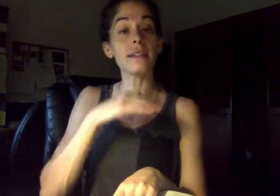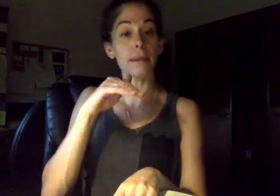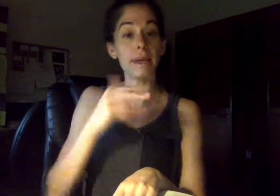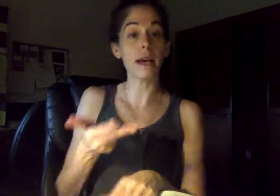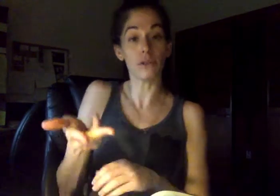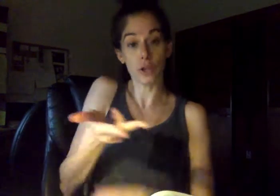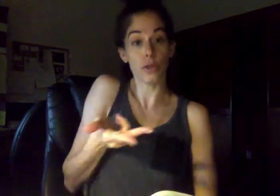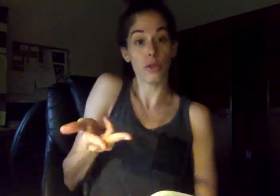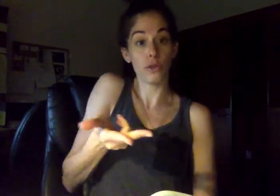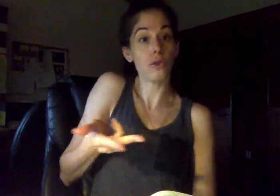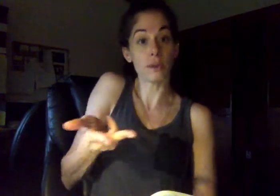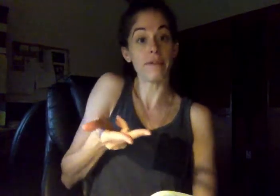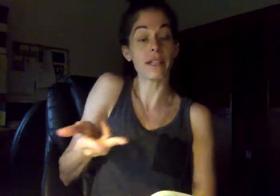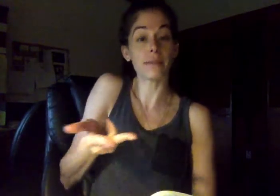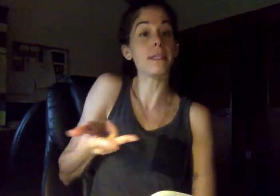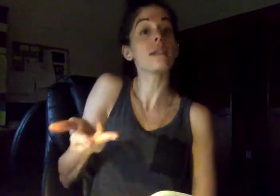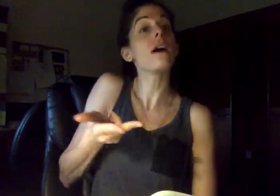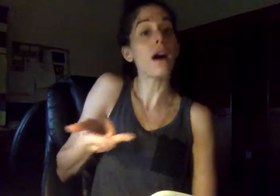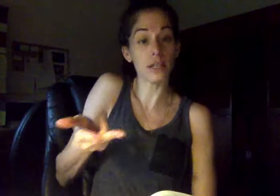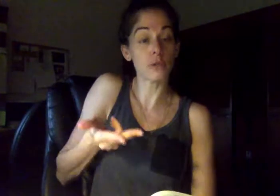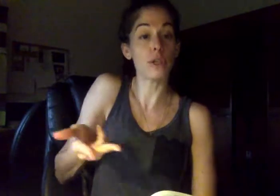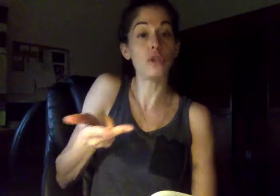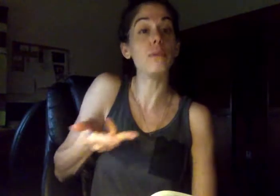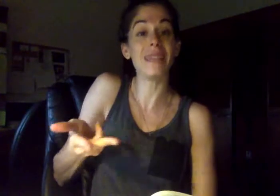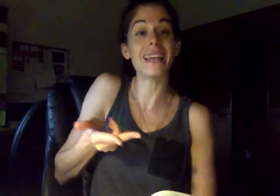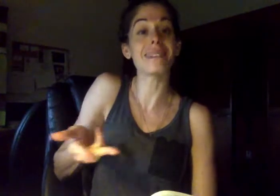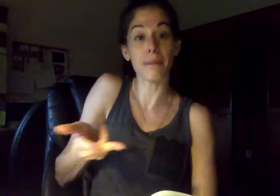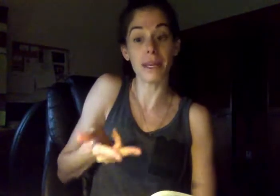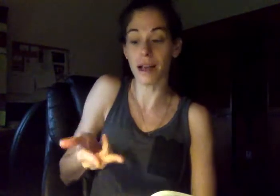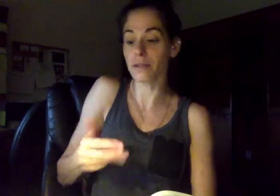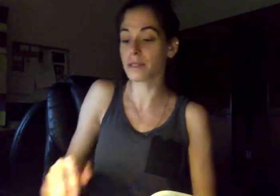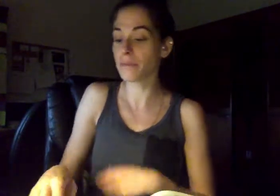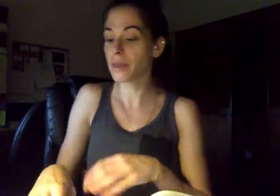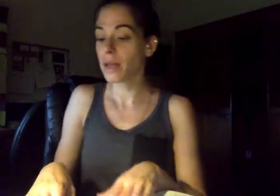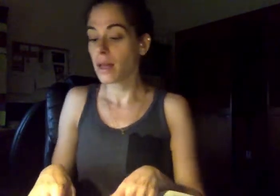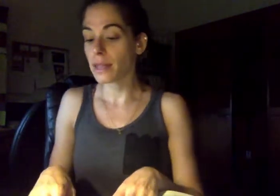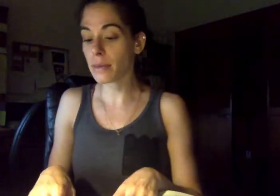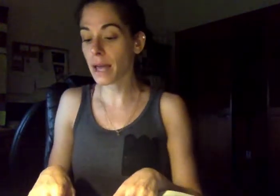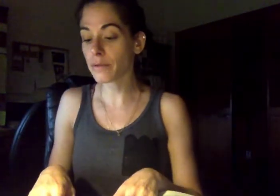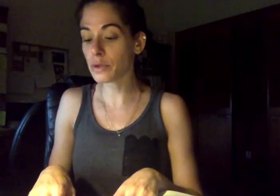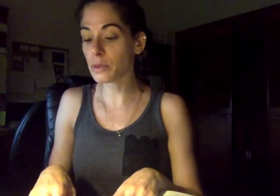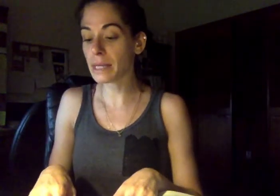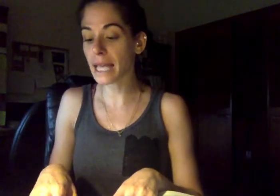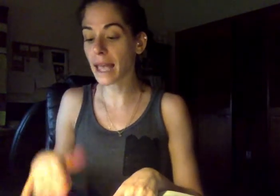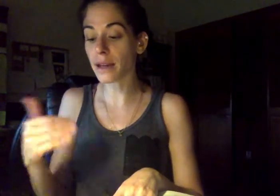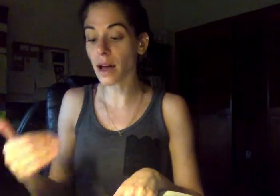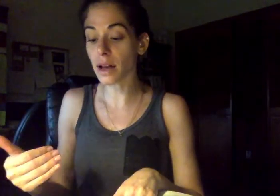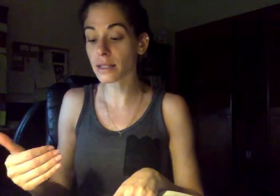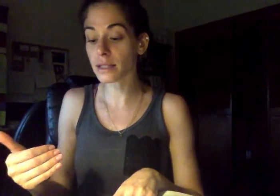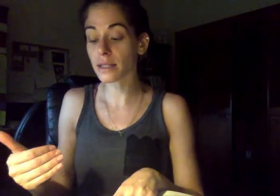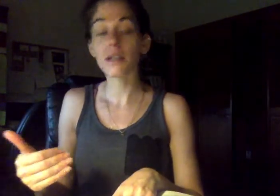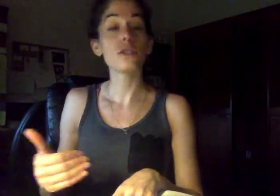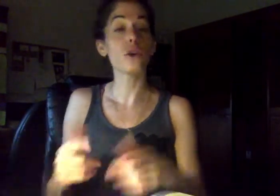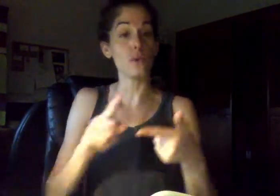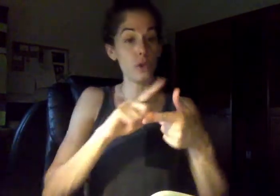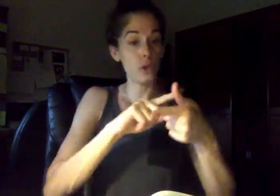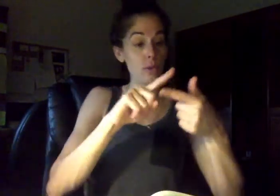somebody else. 3 of us. It means us 3. You, me, and somebody else. Then we have you, me, and us. So you, me,